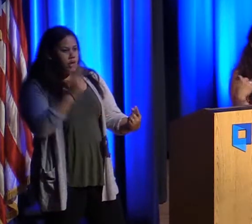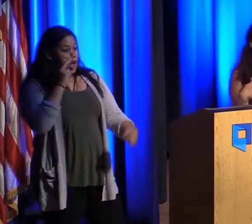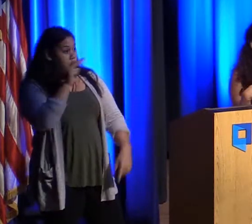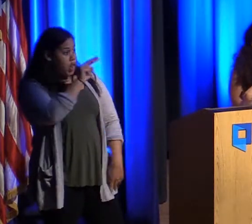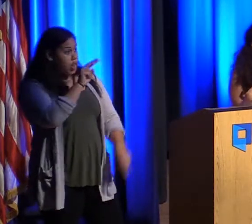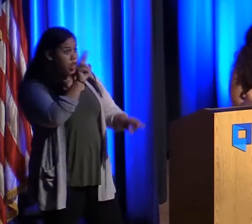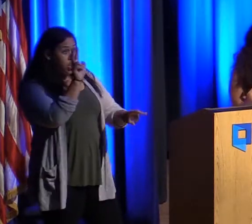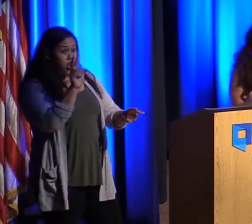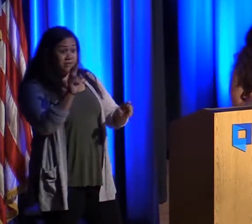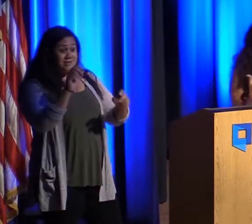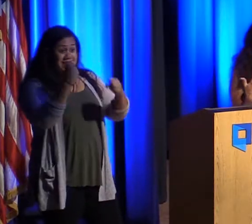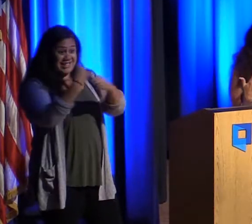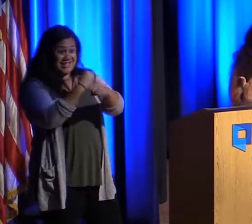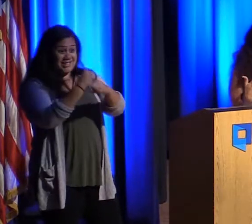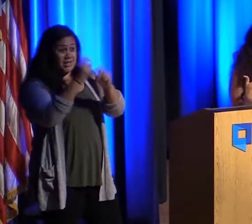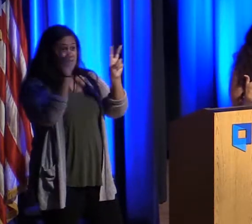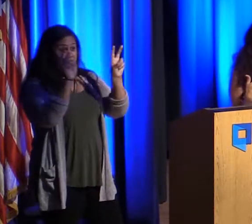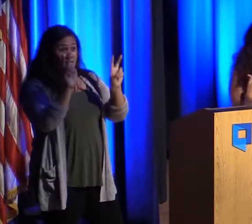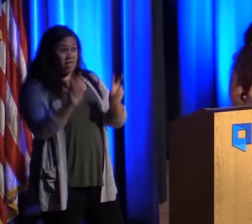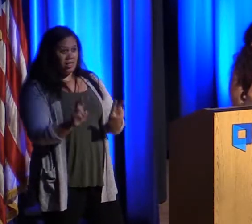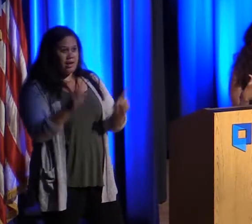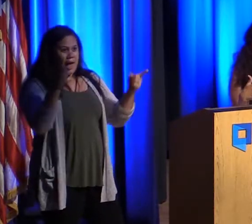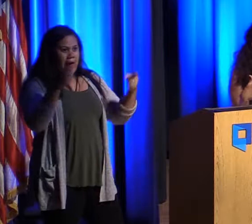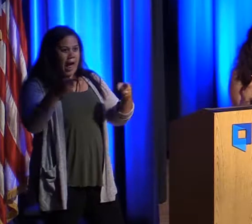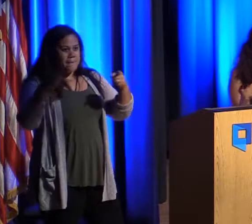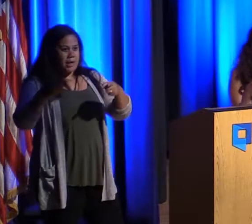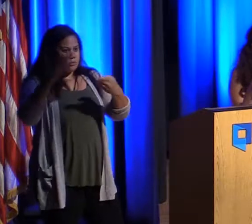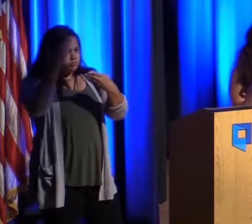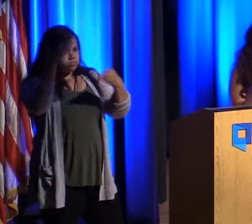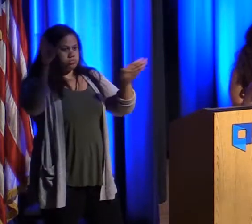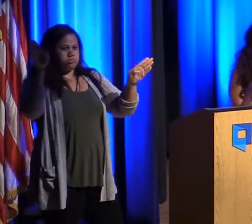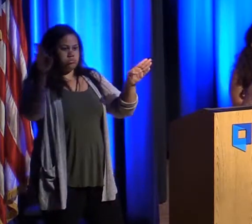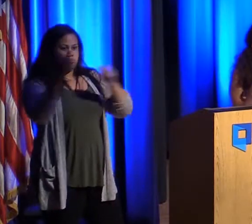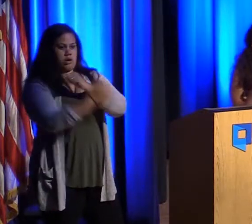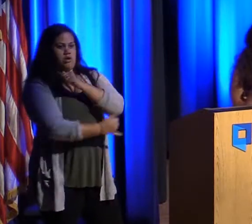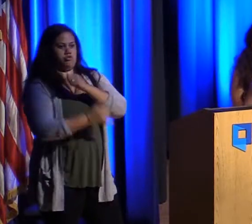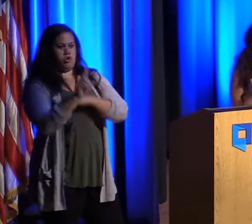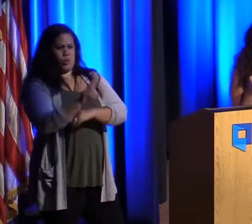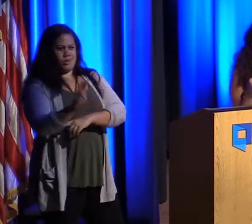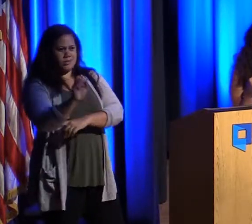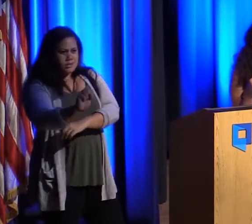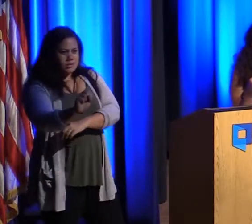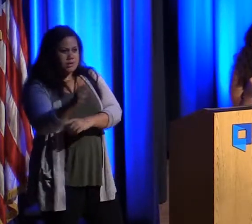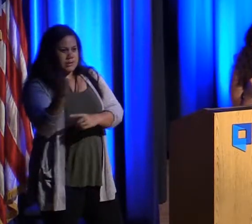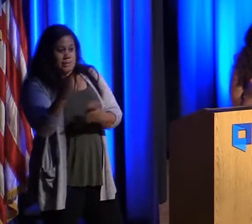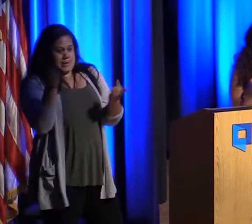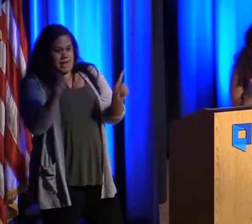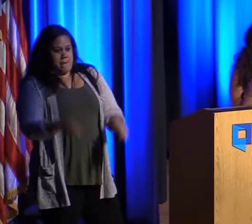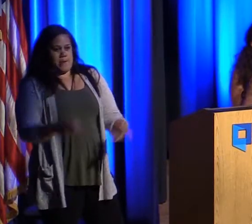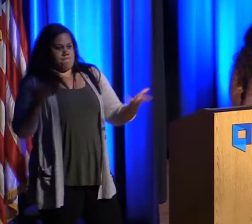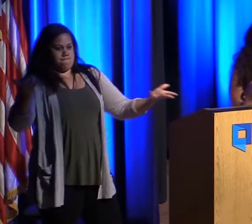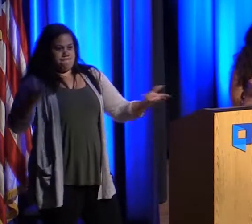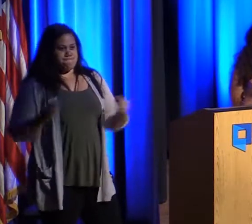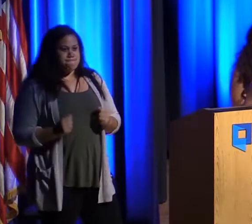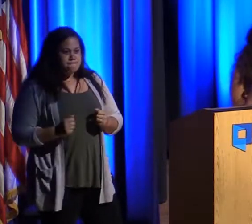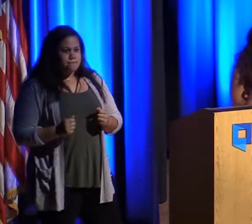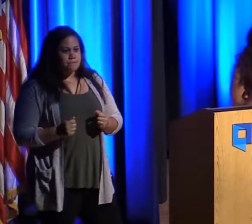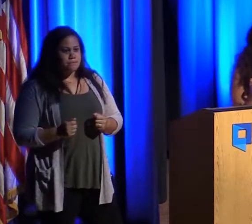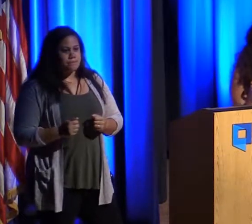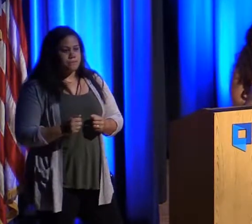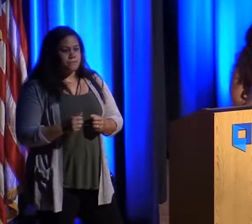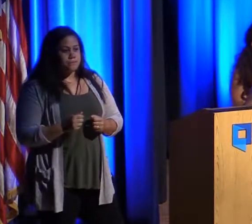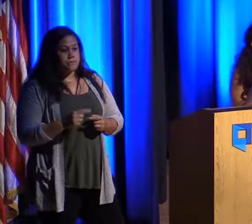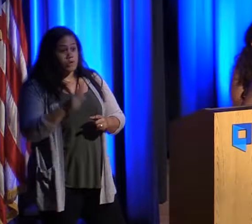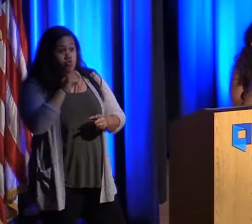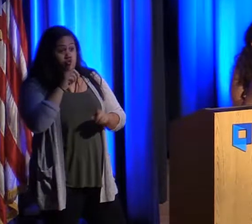numbers, this stuff is happening overwhelmingly across the country. Something is happening, right? And so it's really